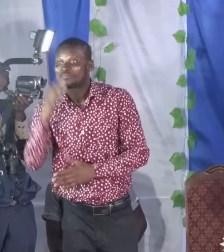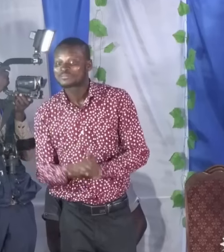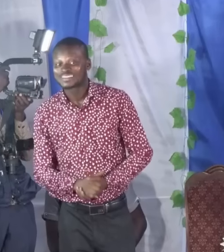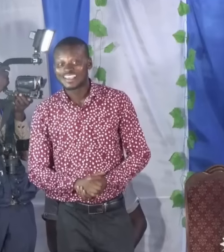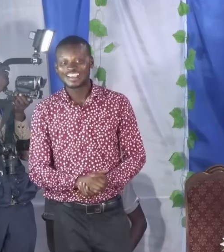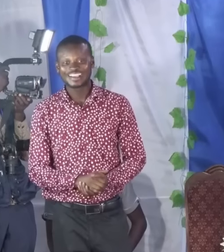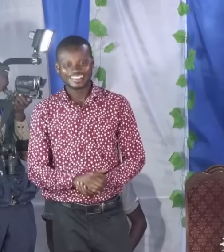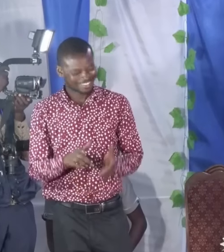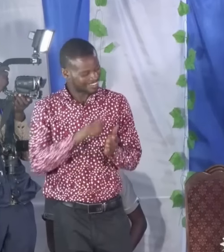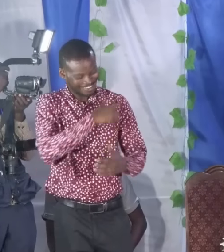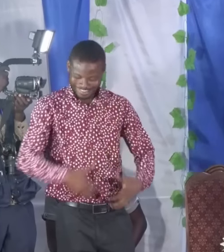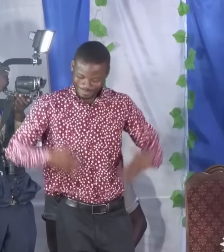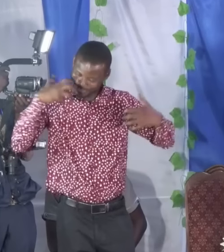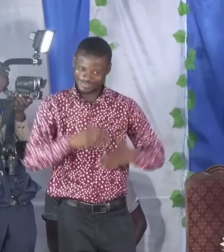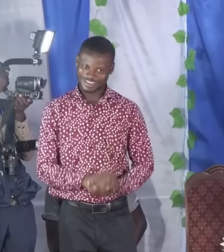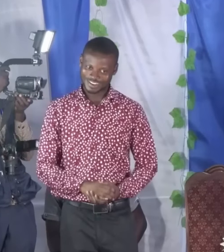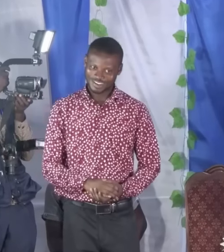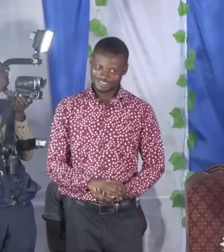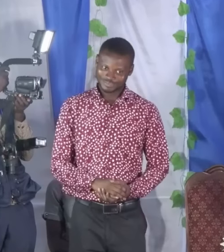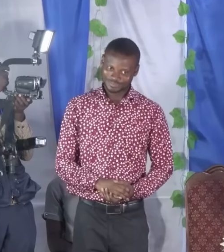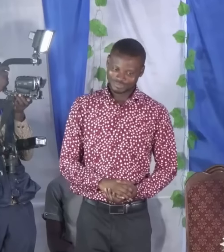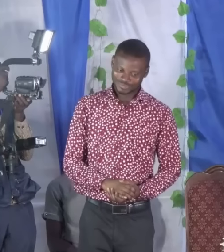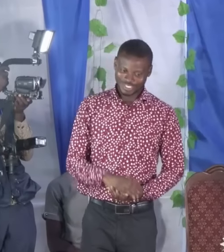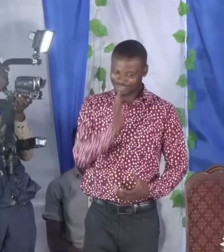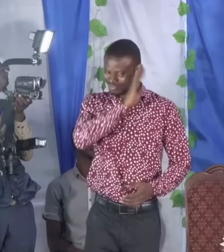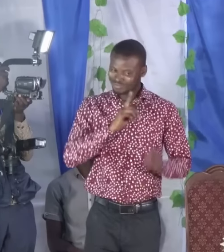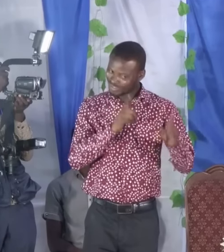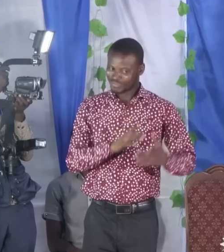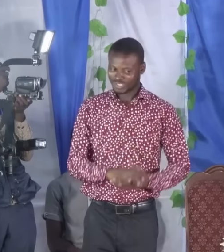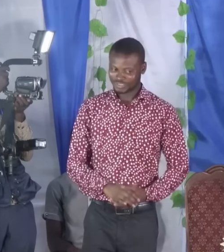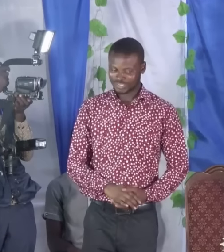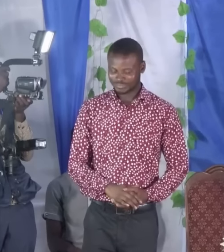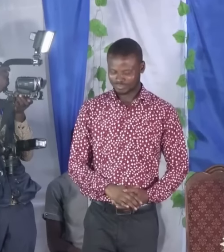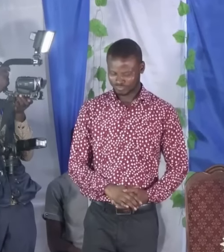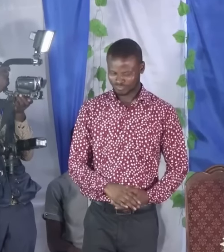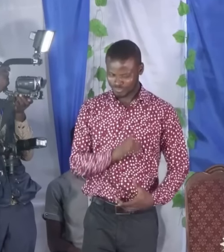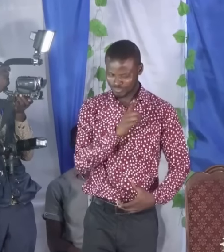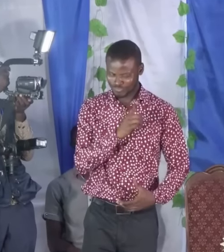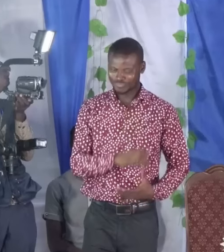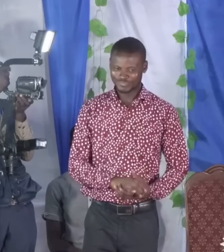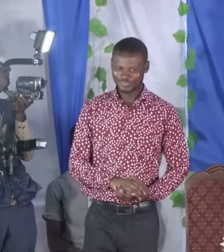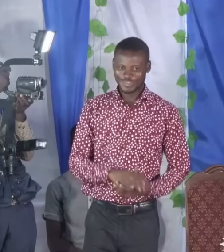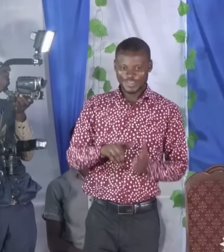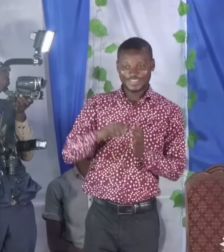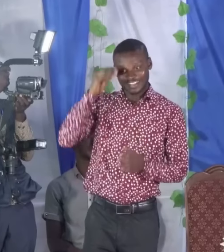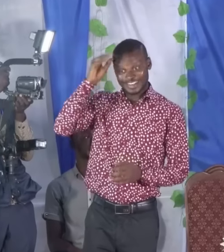Ain't it? Why am I mibufu here, man? If you know. No, a peer. O peer, no, sir, call by